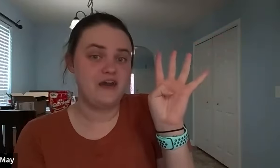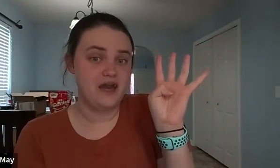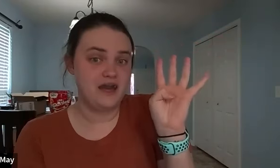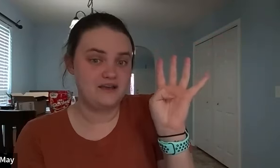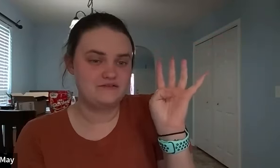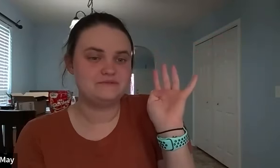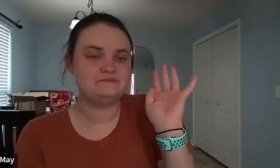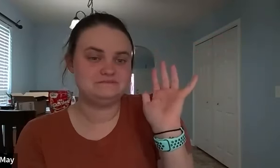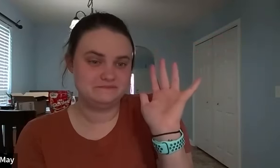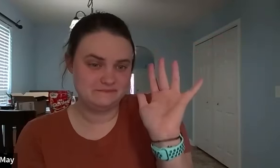5,